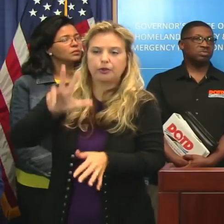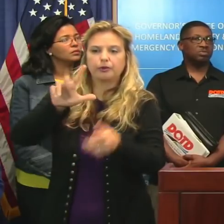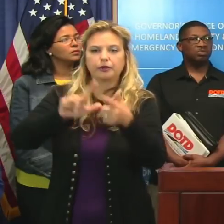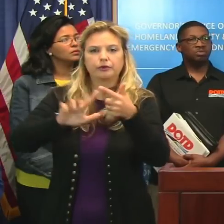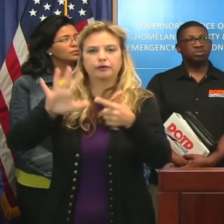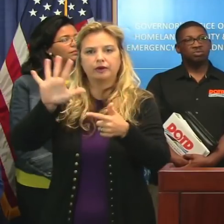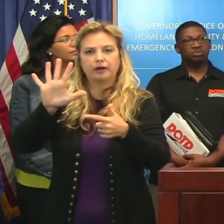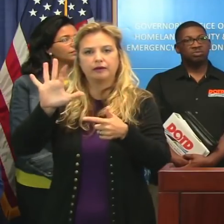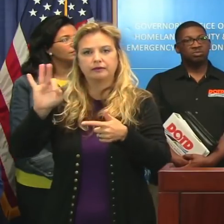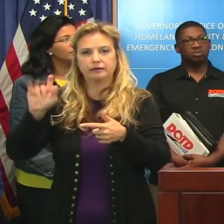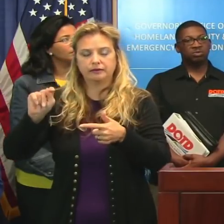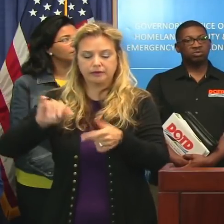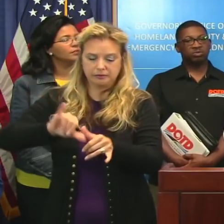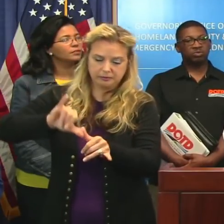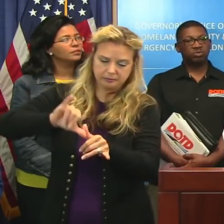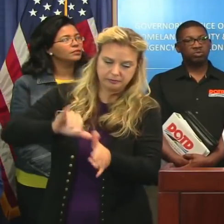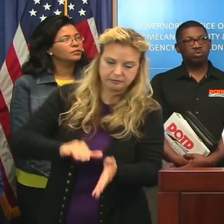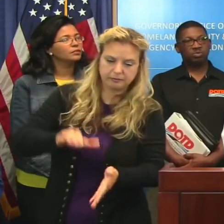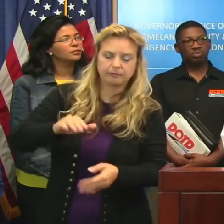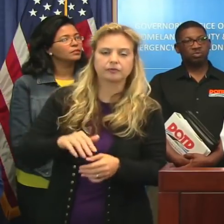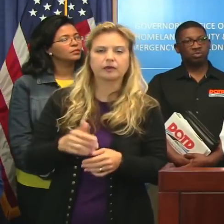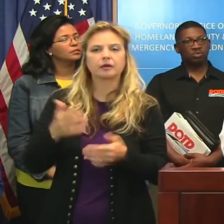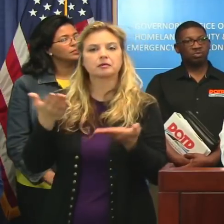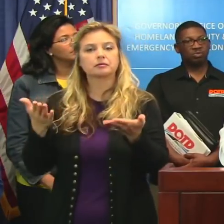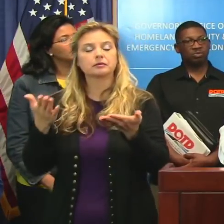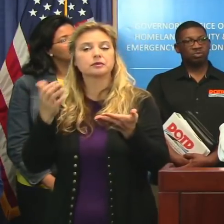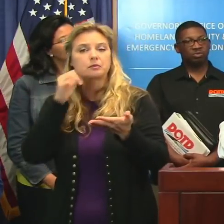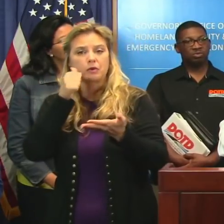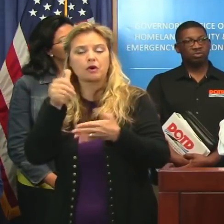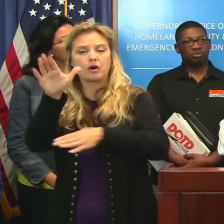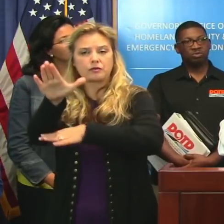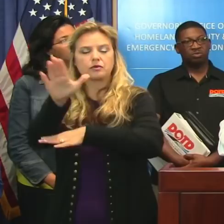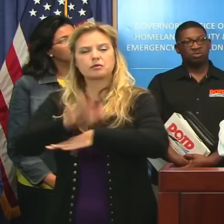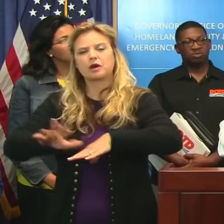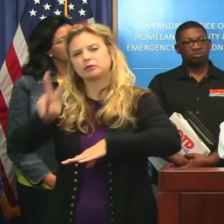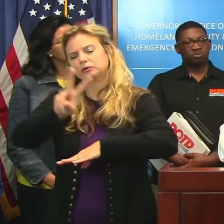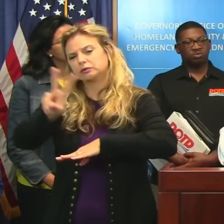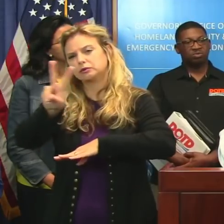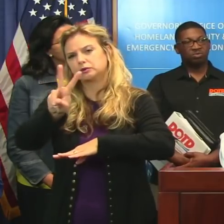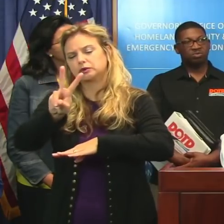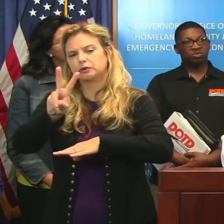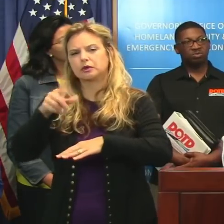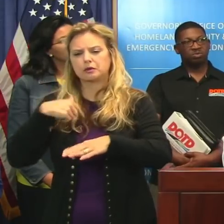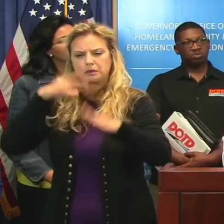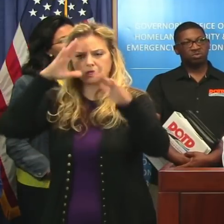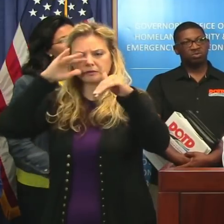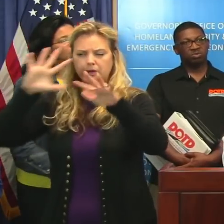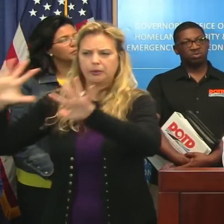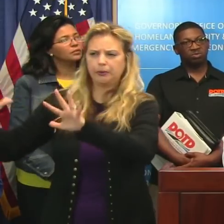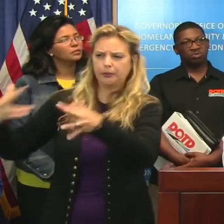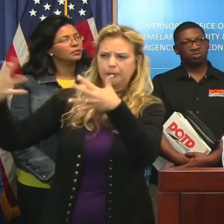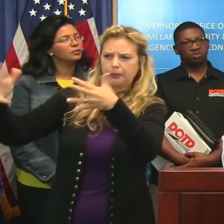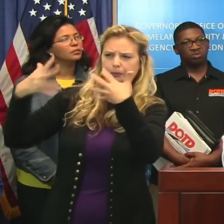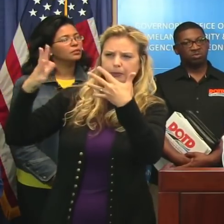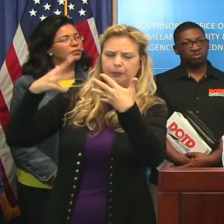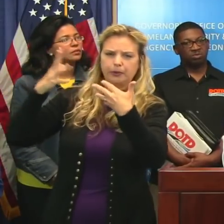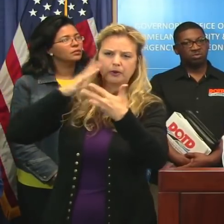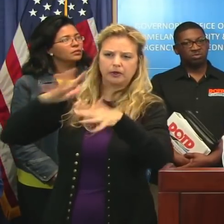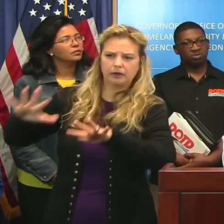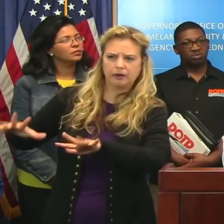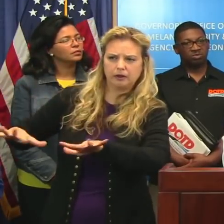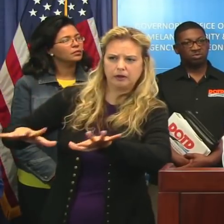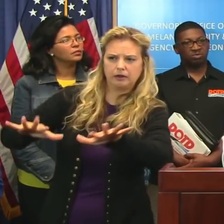tomorrow afternoon, sometime around 2 o'clock, we expect tropical storm force winds will be felt across